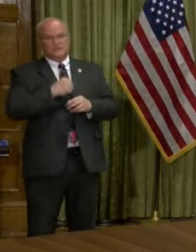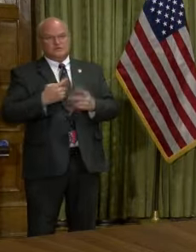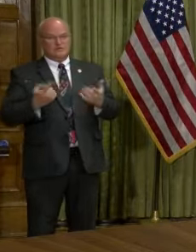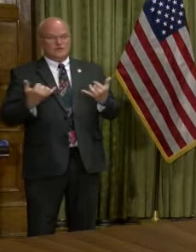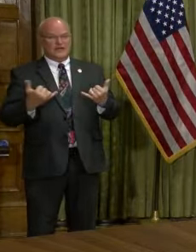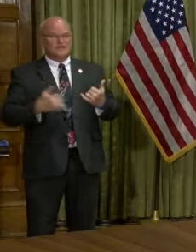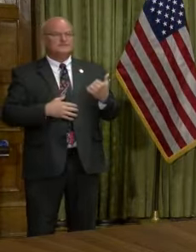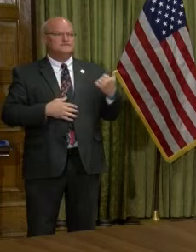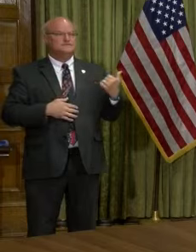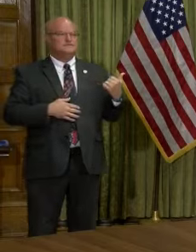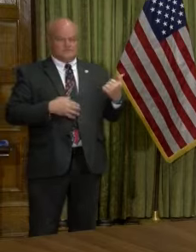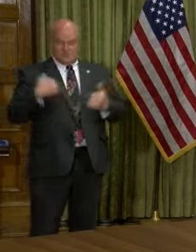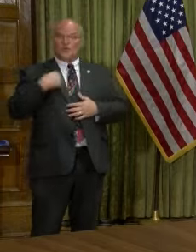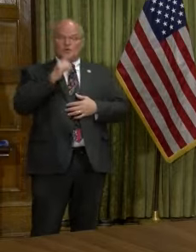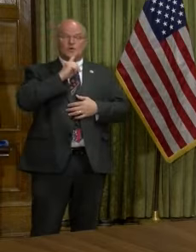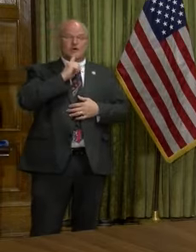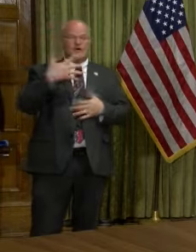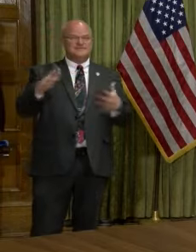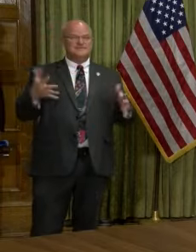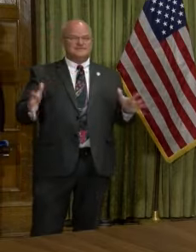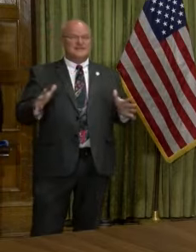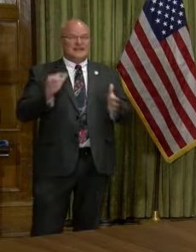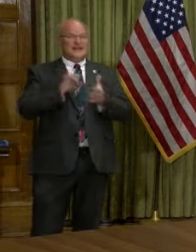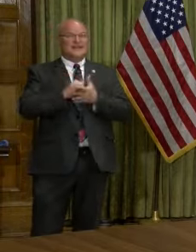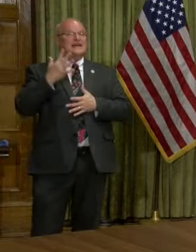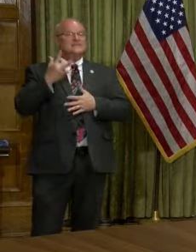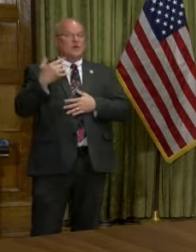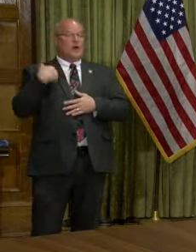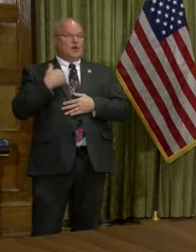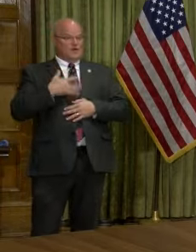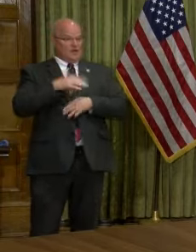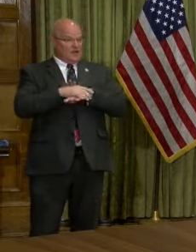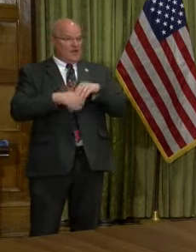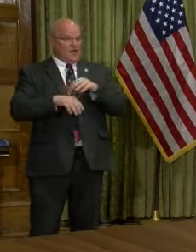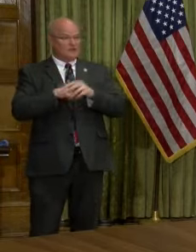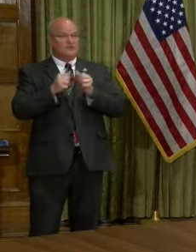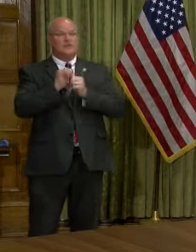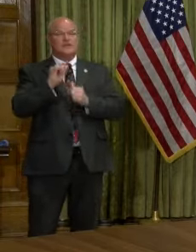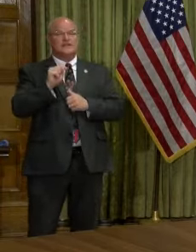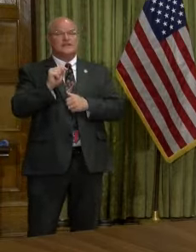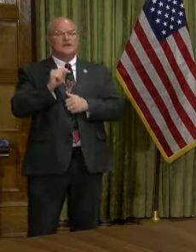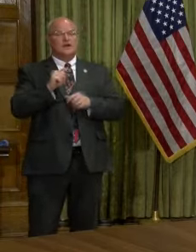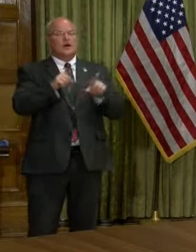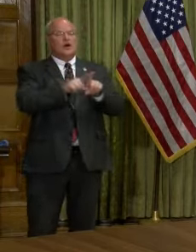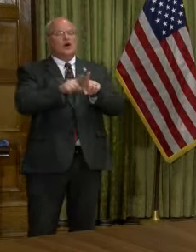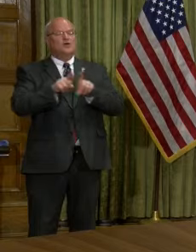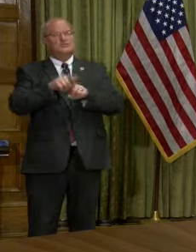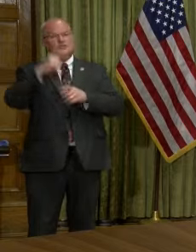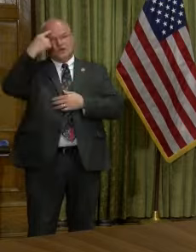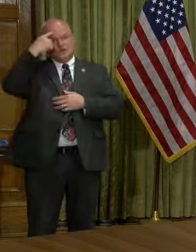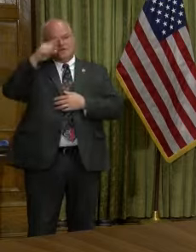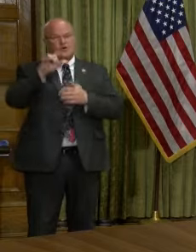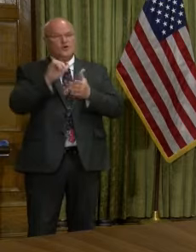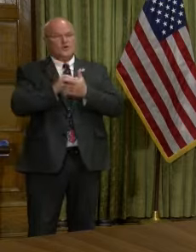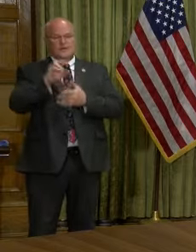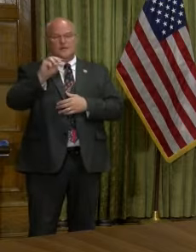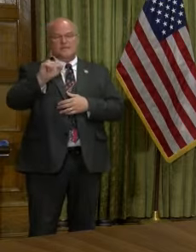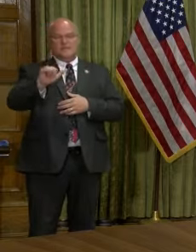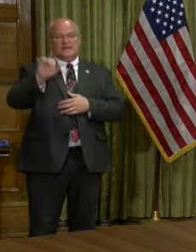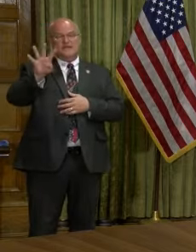assume. We are. That's why we feel comfortable with it. Also for the